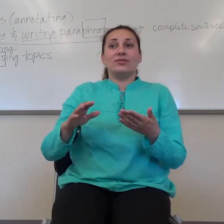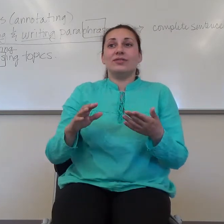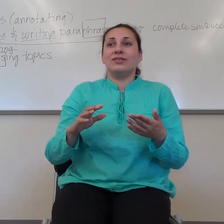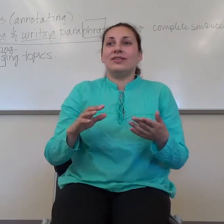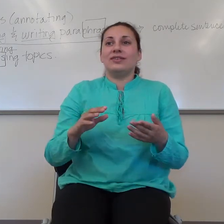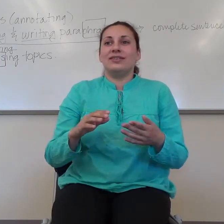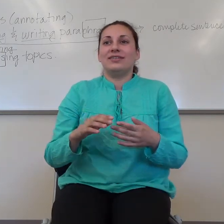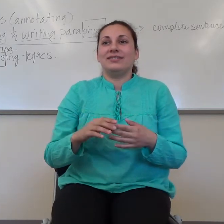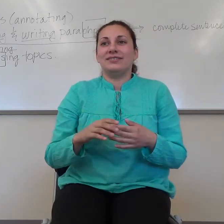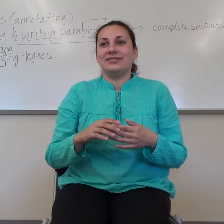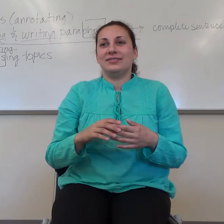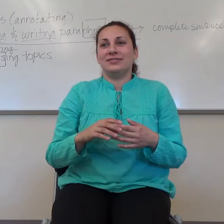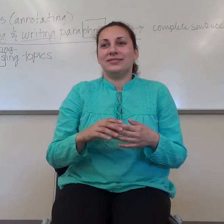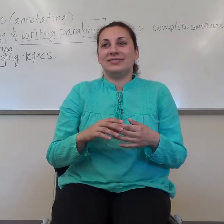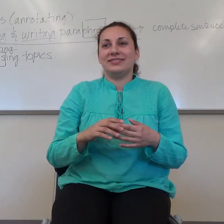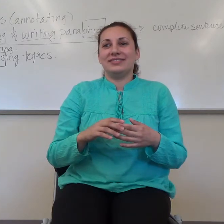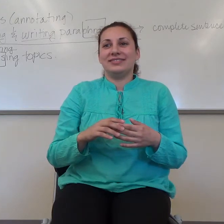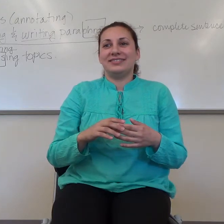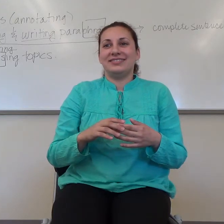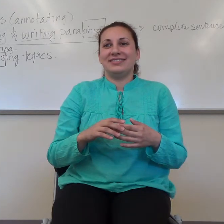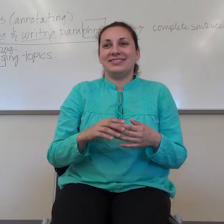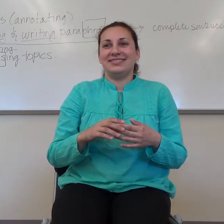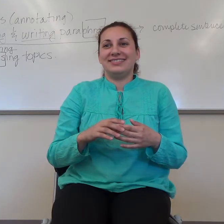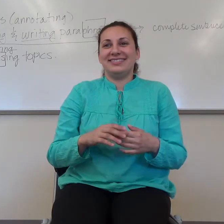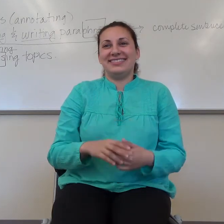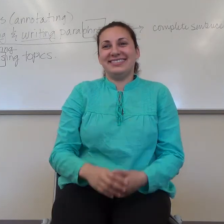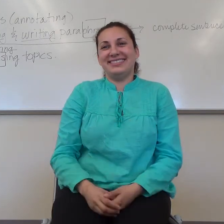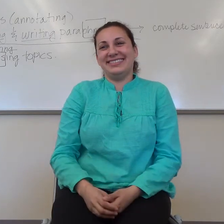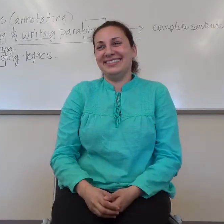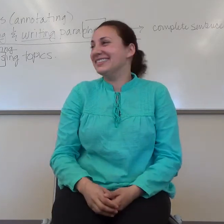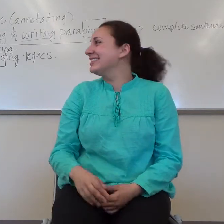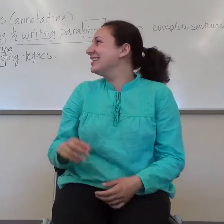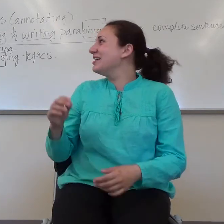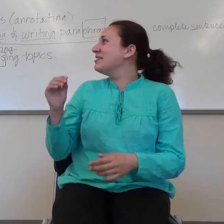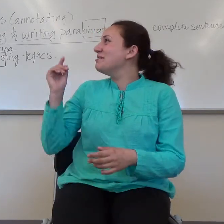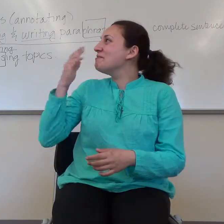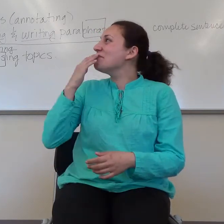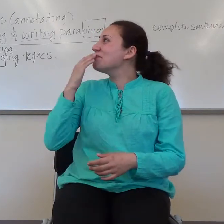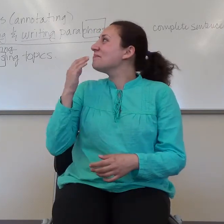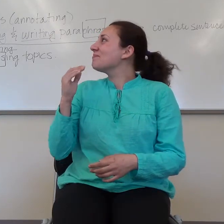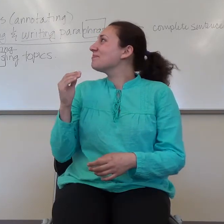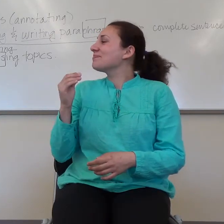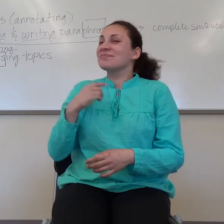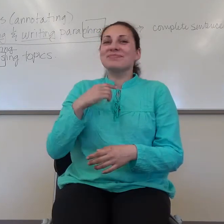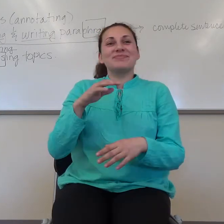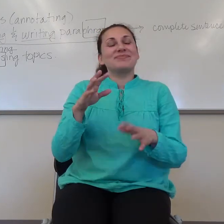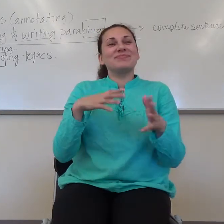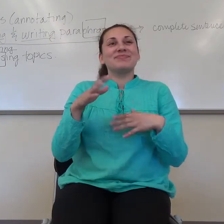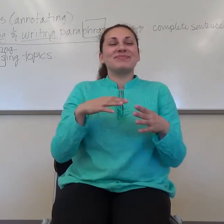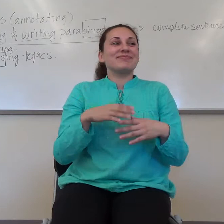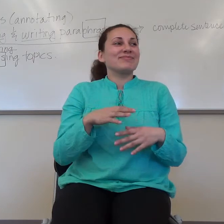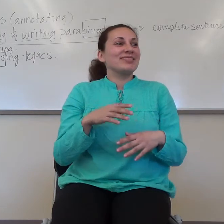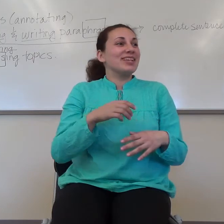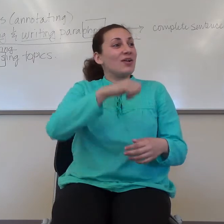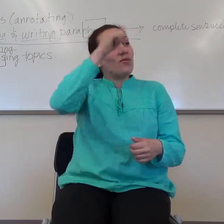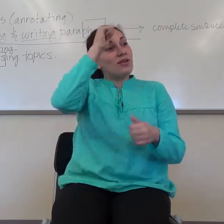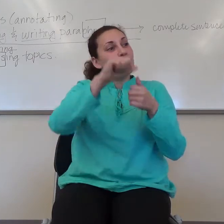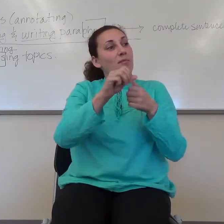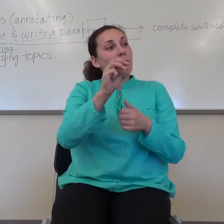for a method of execution other than hanging. So remember, Mary Surratt was hanged up until